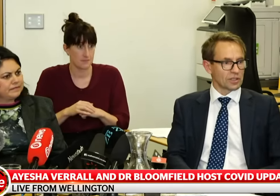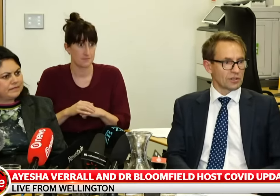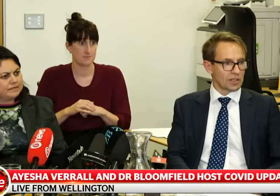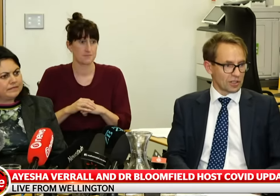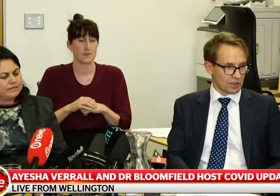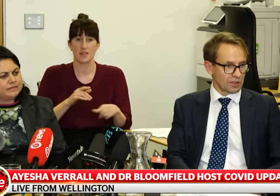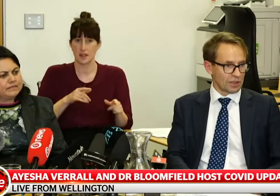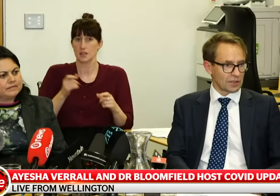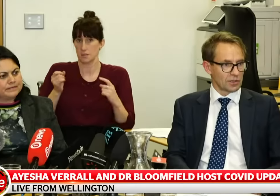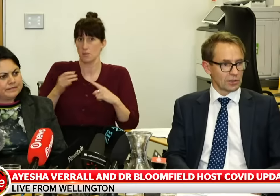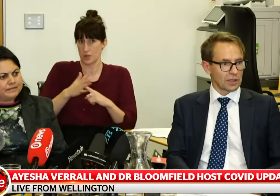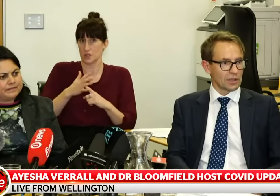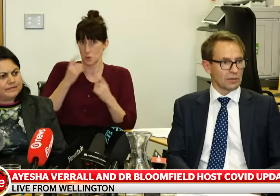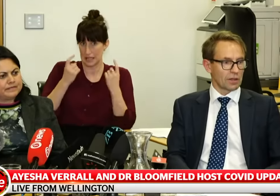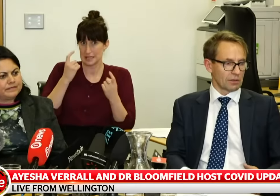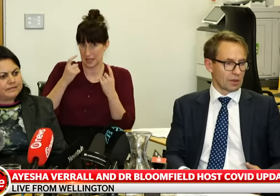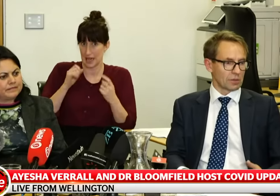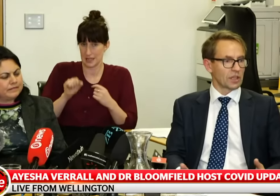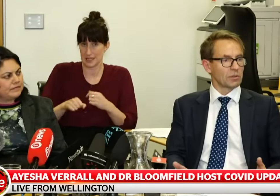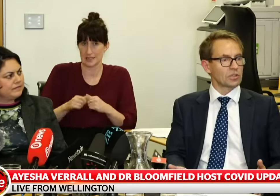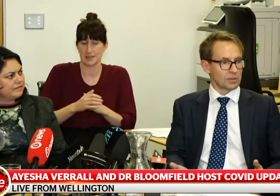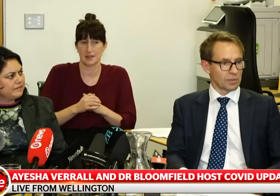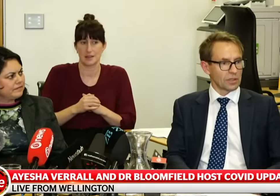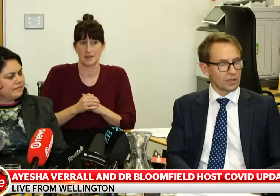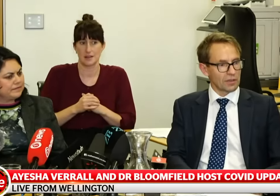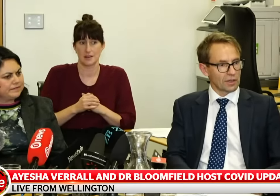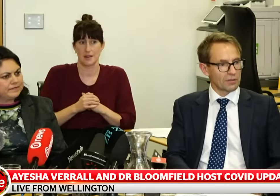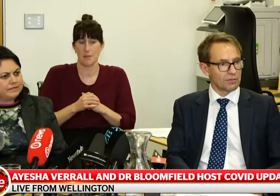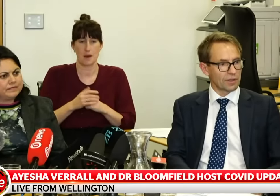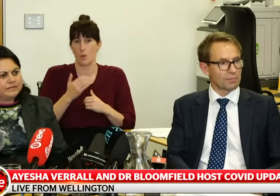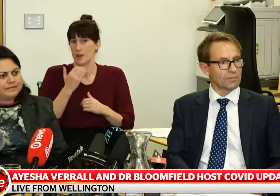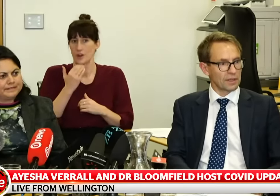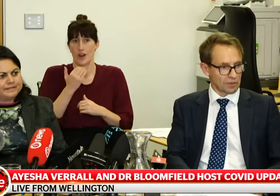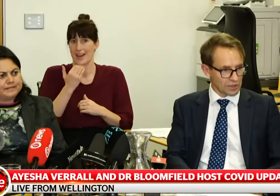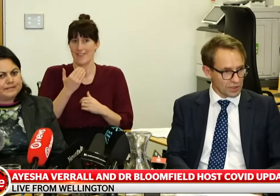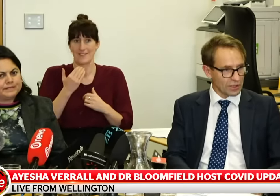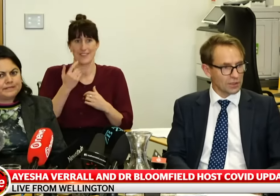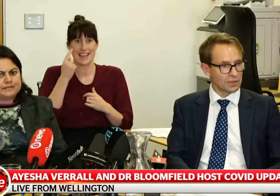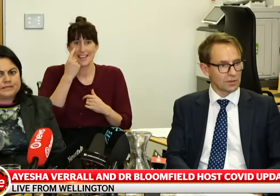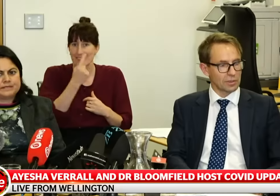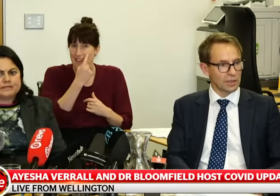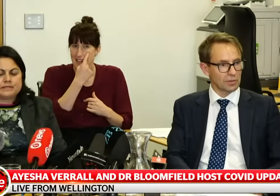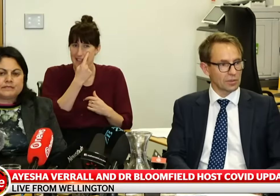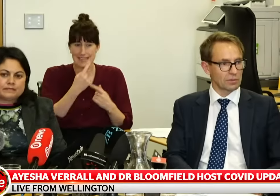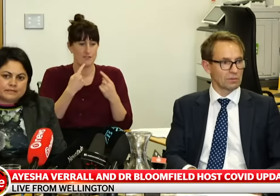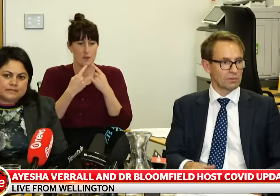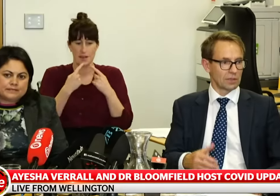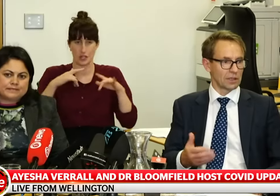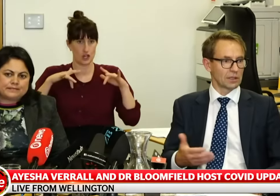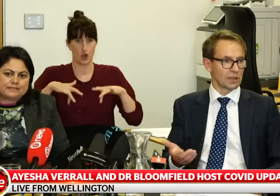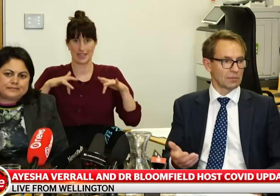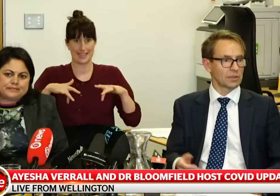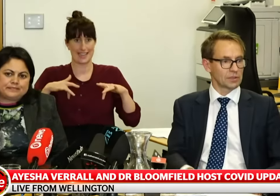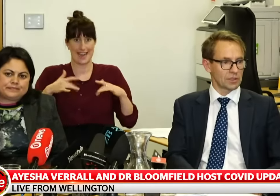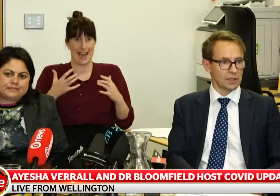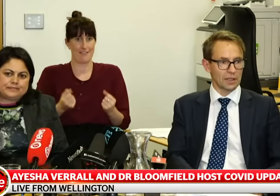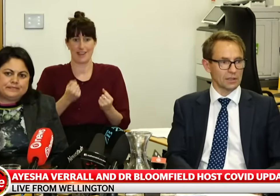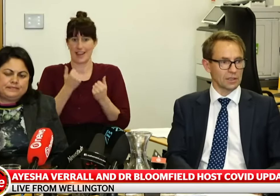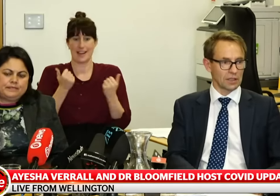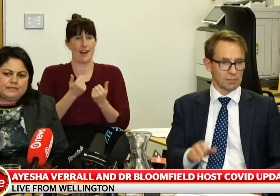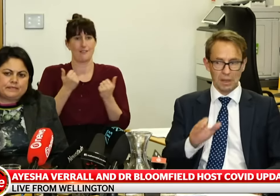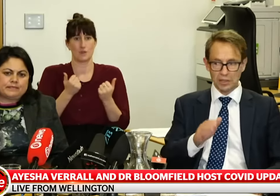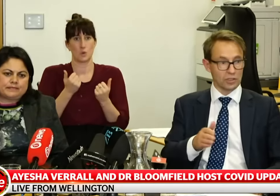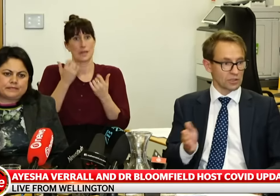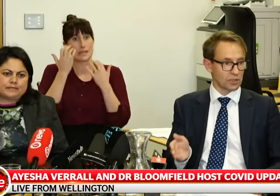important consideration, certainly, and I would say we just simply don't have enough evidence yet to be able to really consider